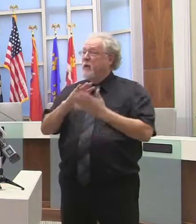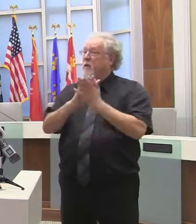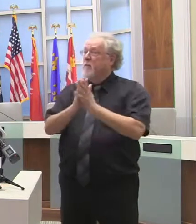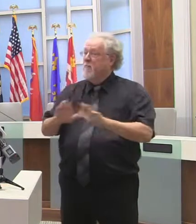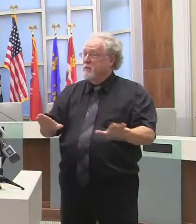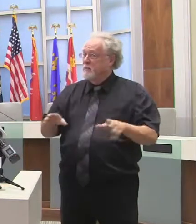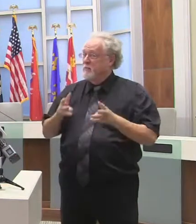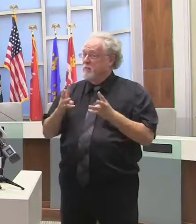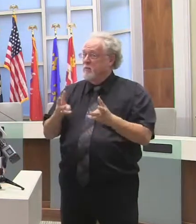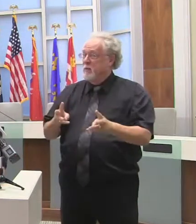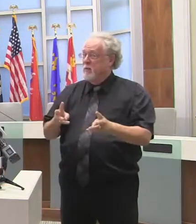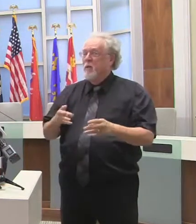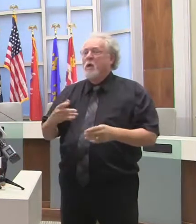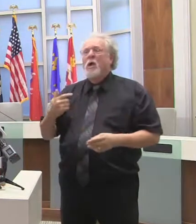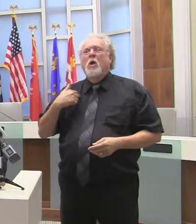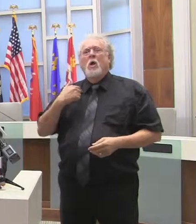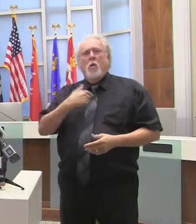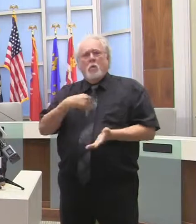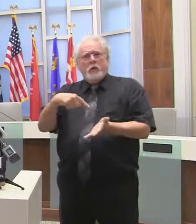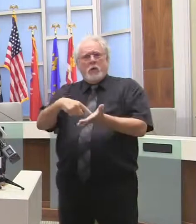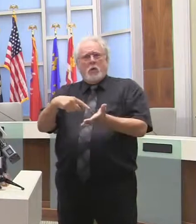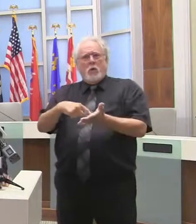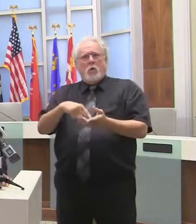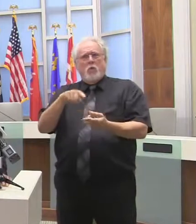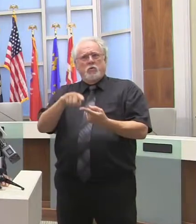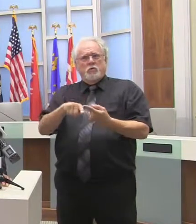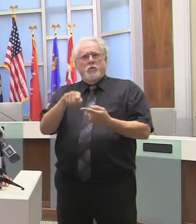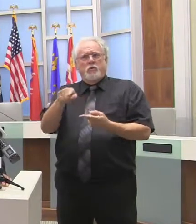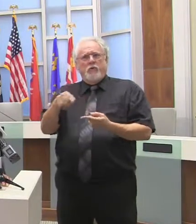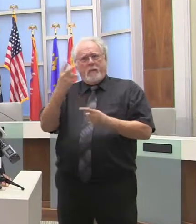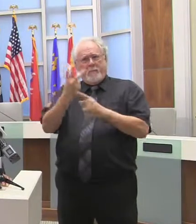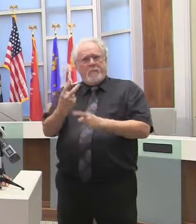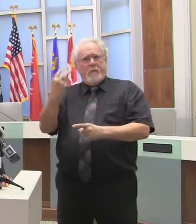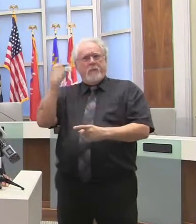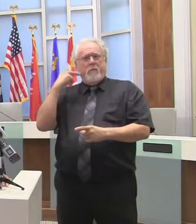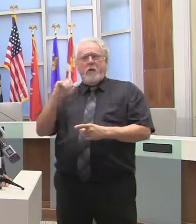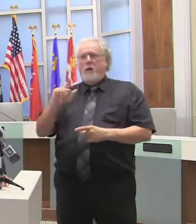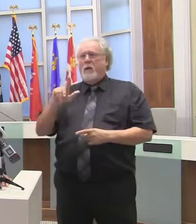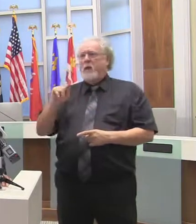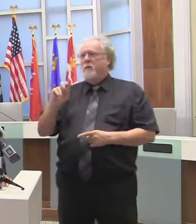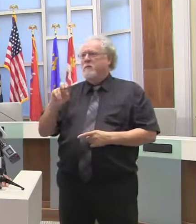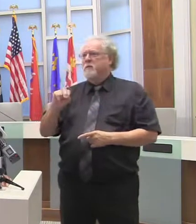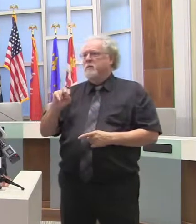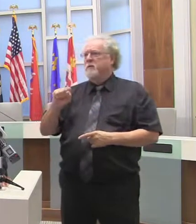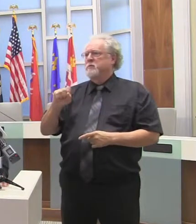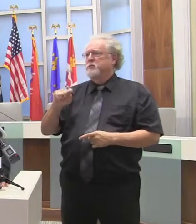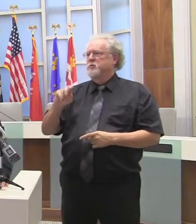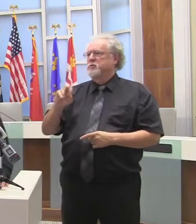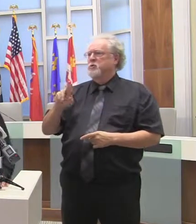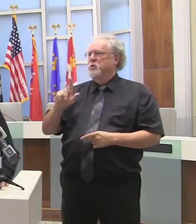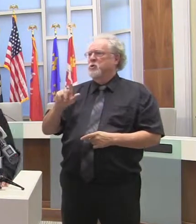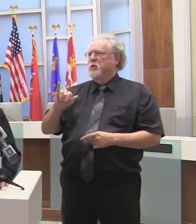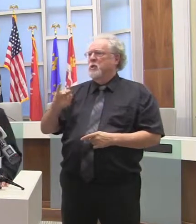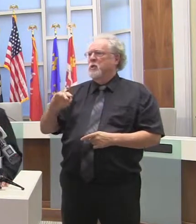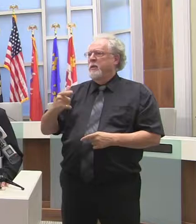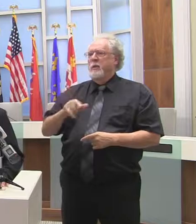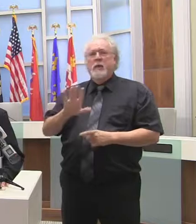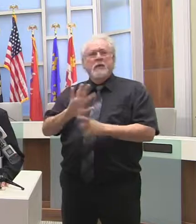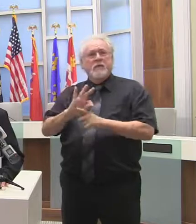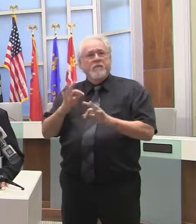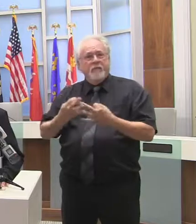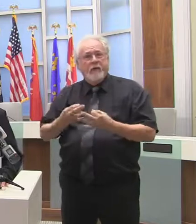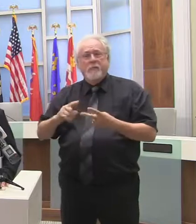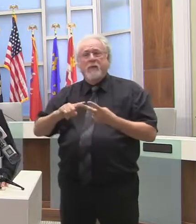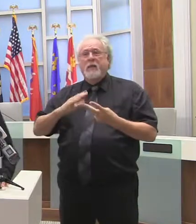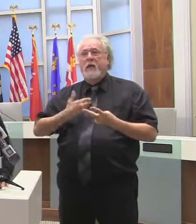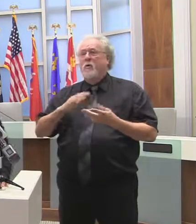way. We owe it to the memory of Alton Sterling, to his family, and to